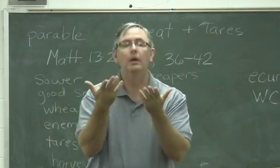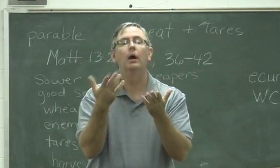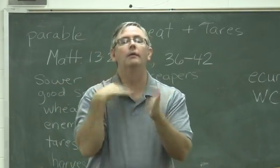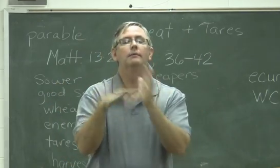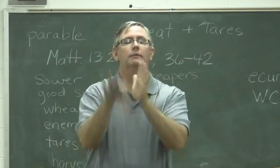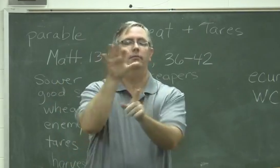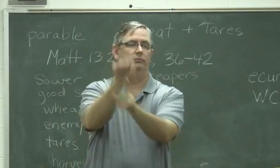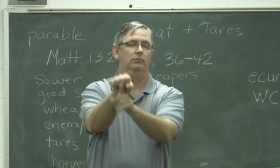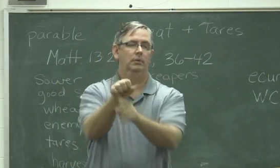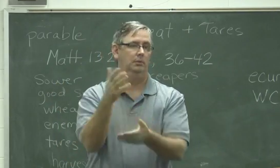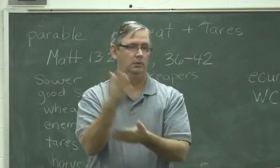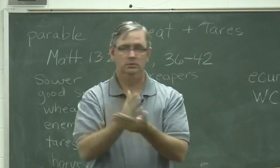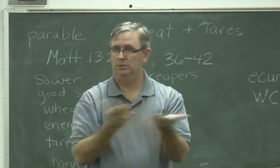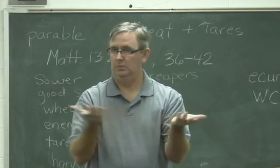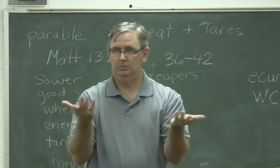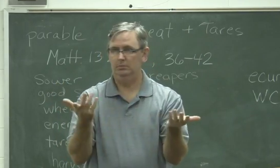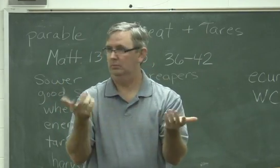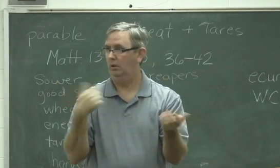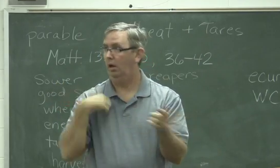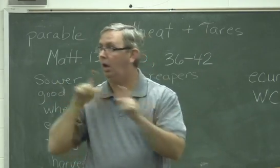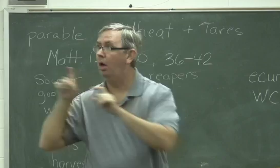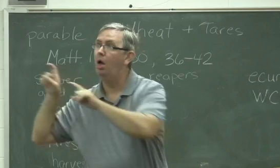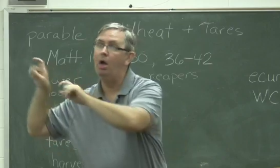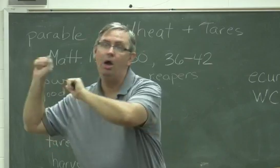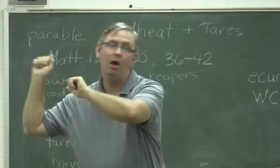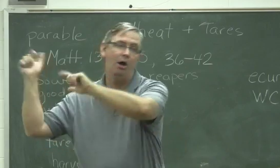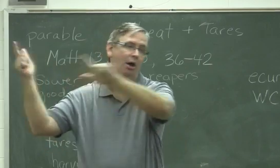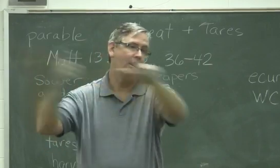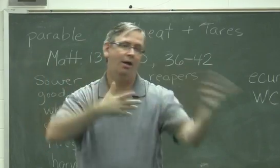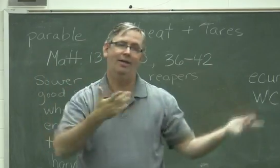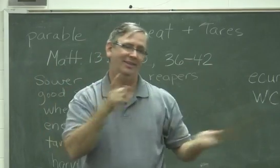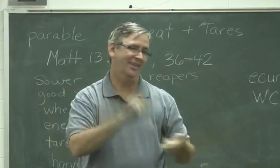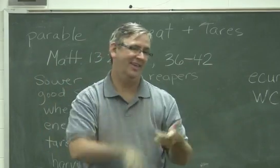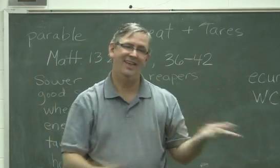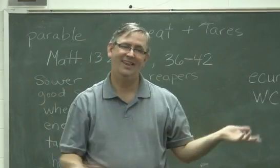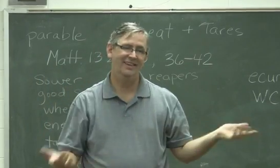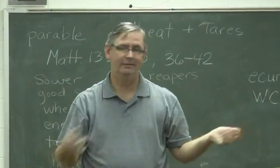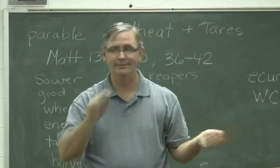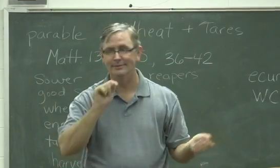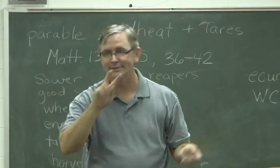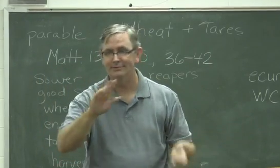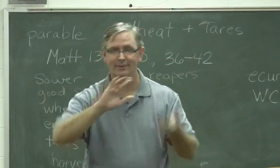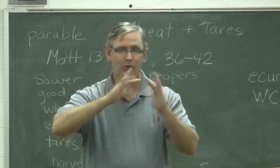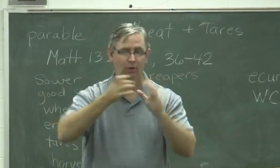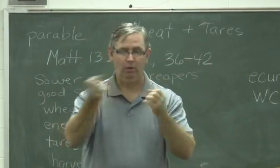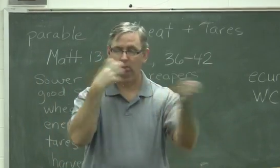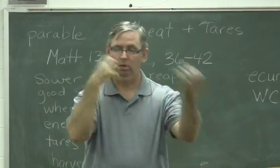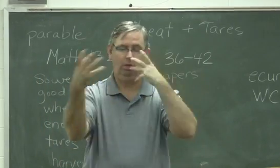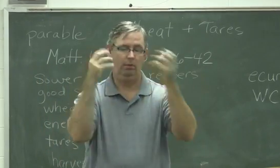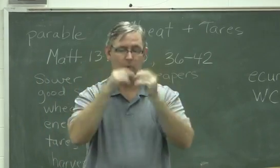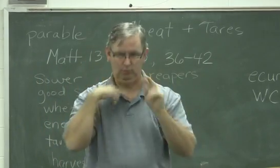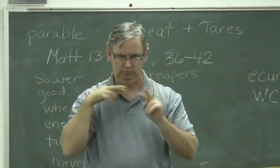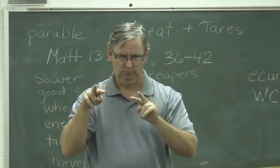ask them and find out if they are, but I can't ask everybody. There's TV, there's